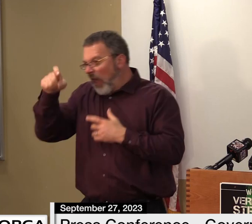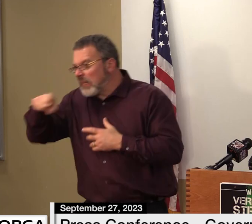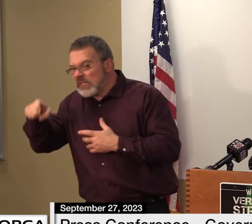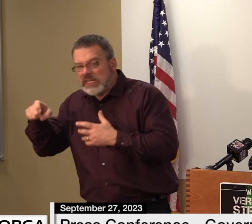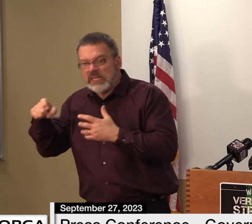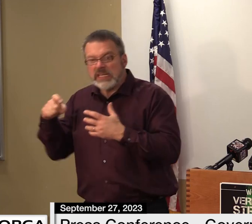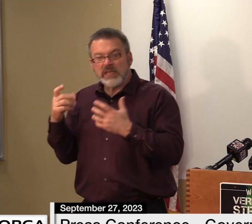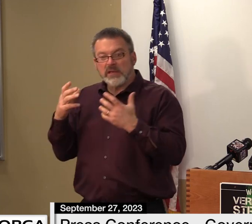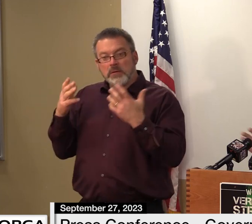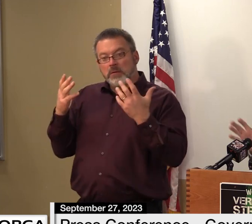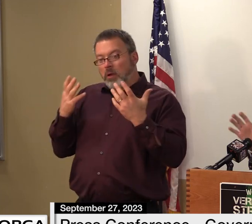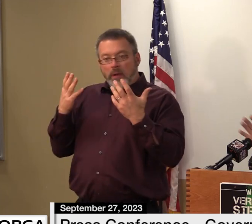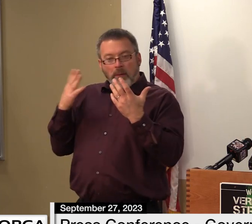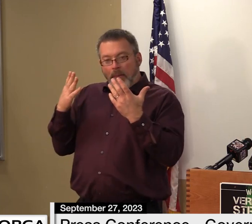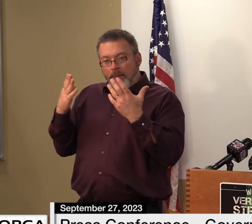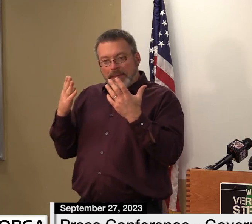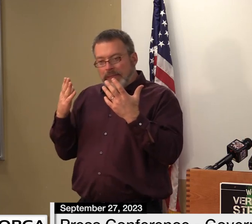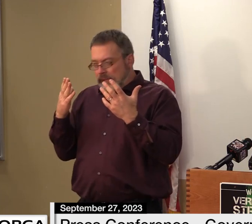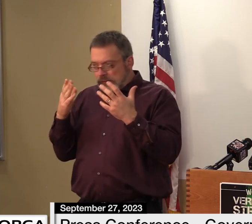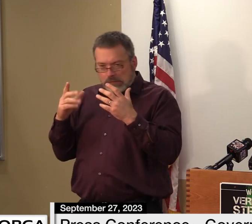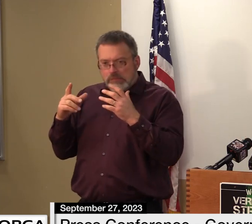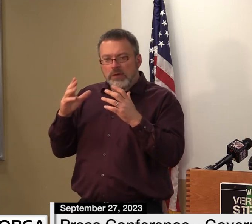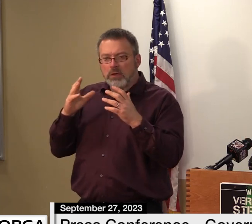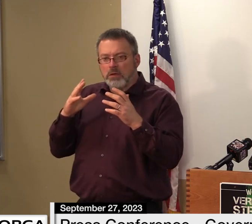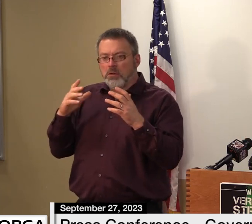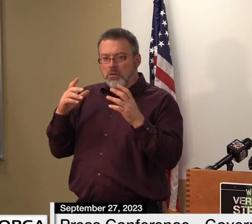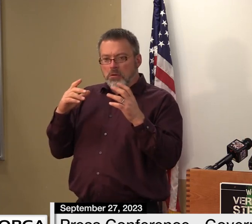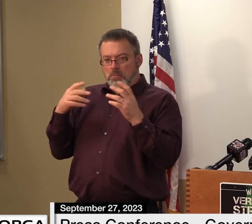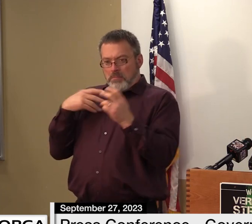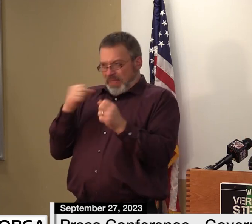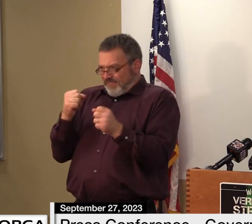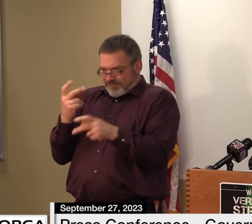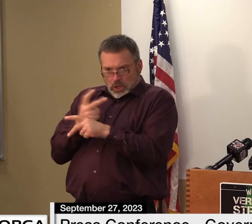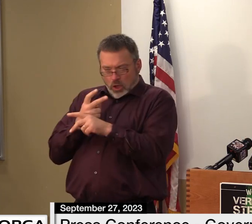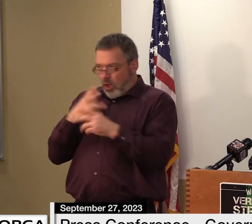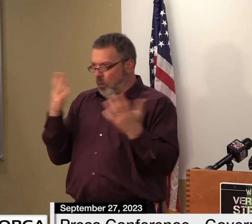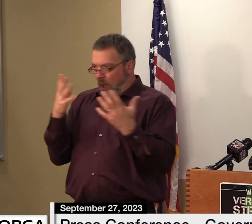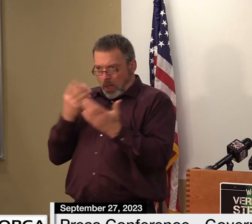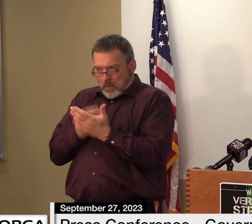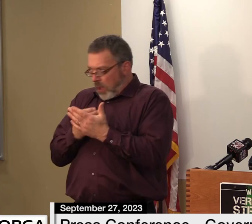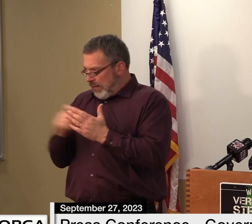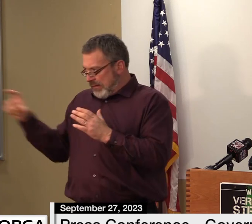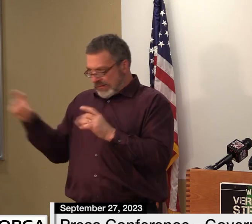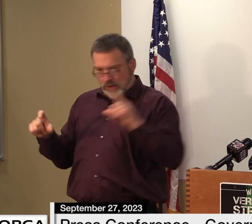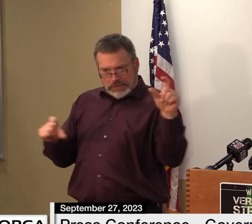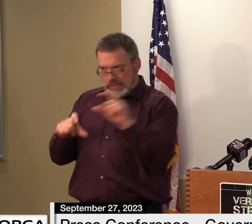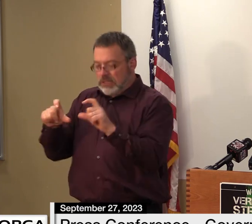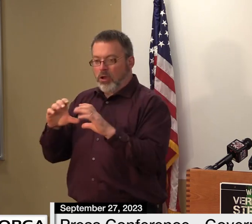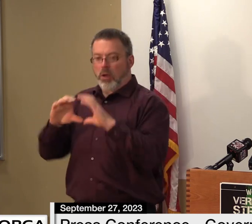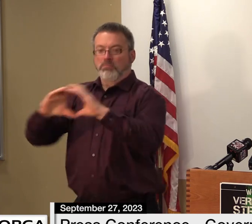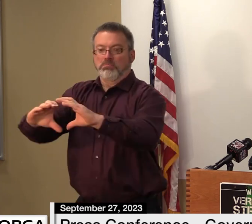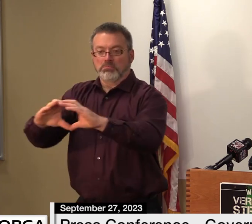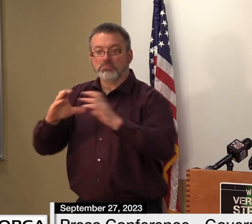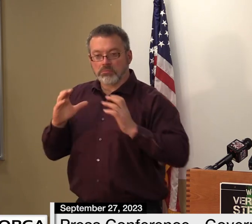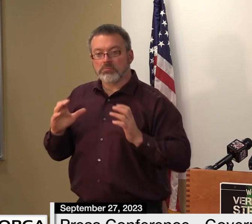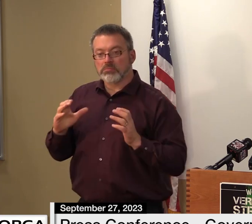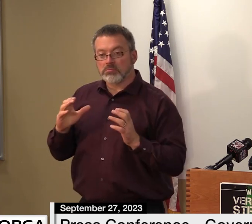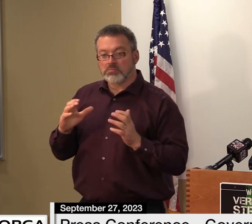top of that, that they do not, the existing resources and those, that five and that $19 million do not count towards the $10,000 cap.